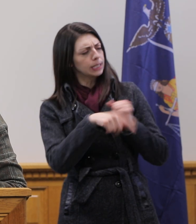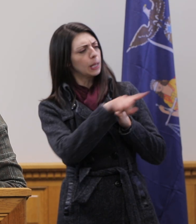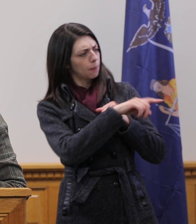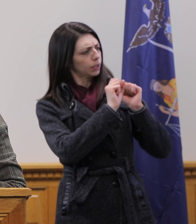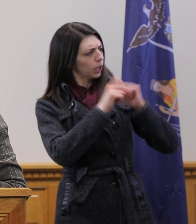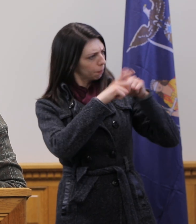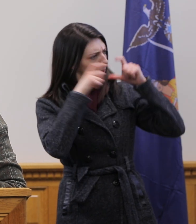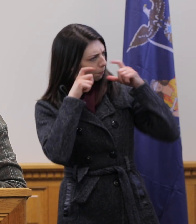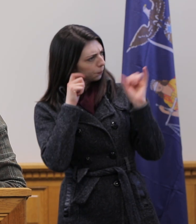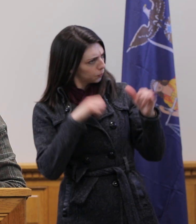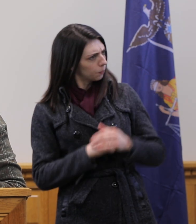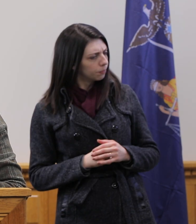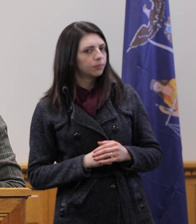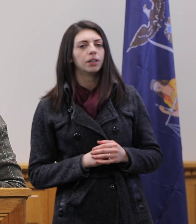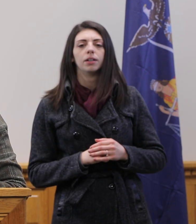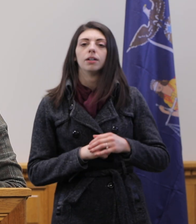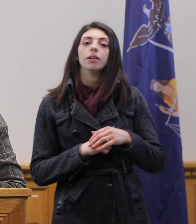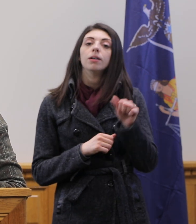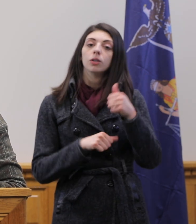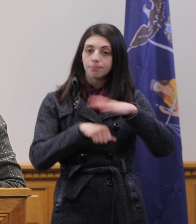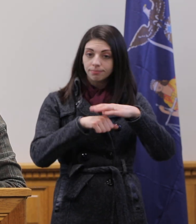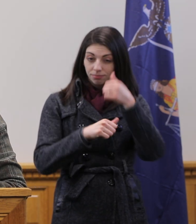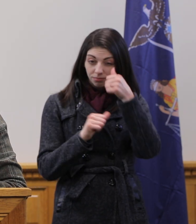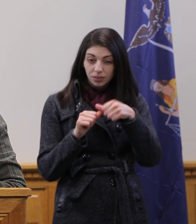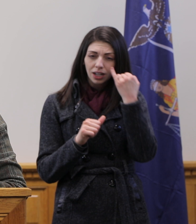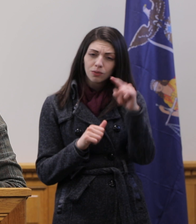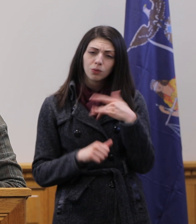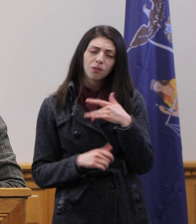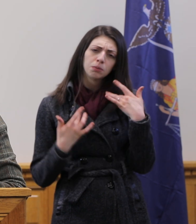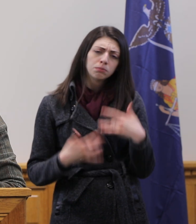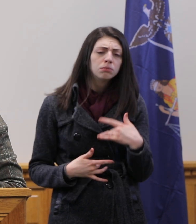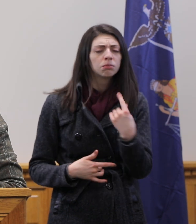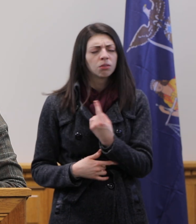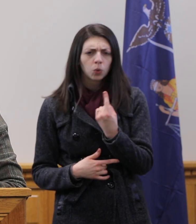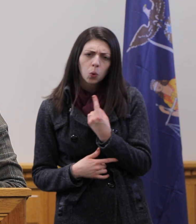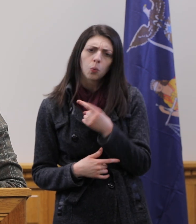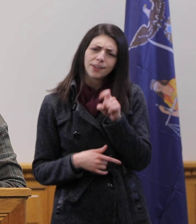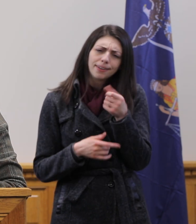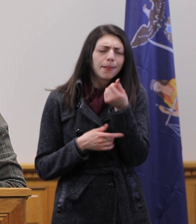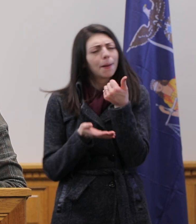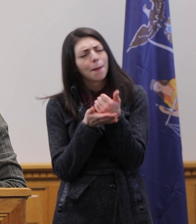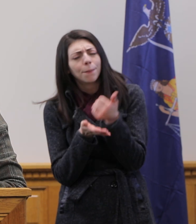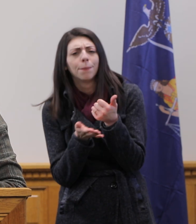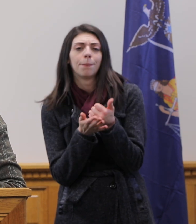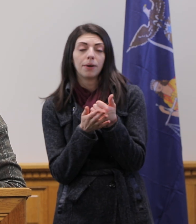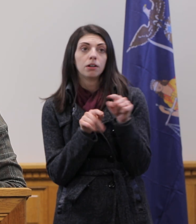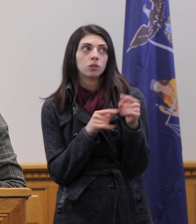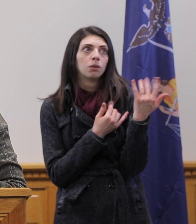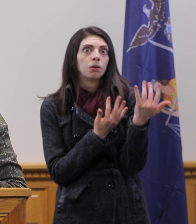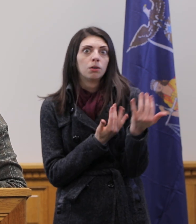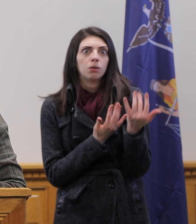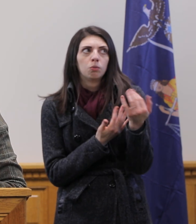well. As a reminder, if you're feeling lonely and need a little pick-me-up to get through your wait to receive